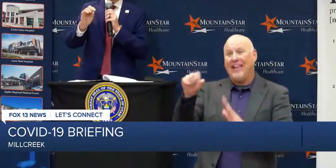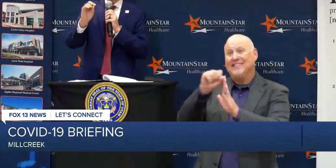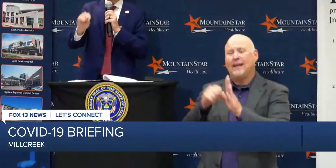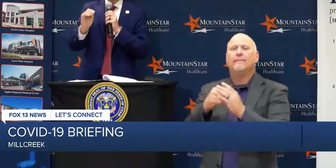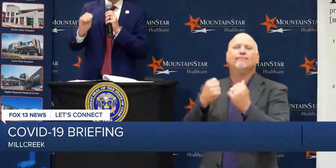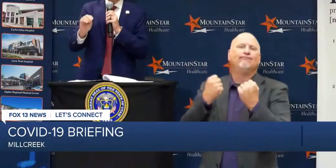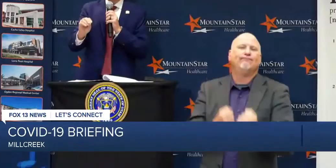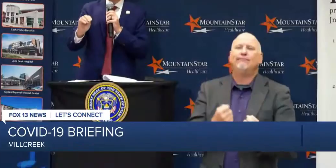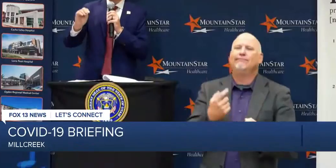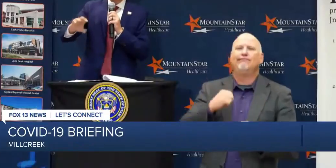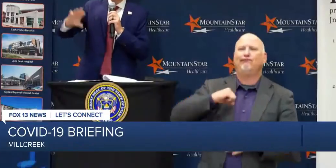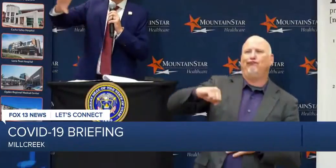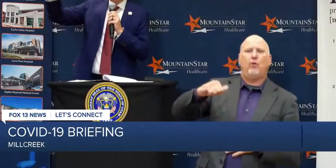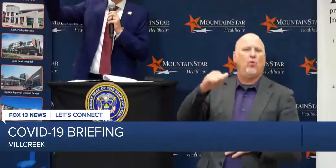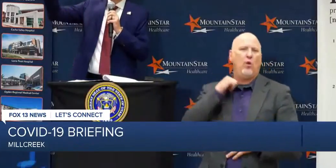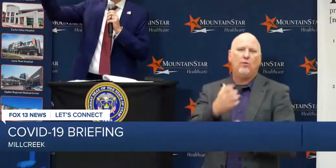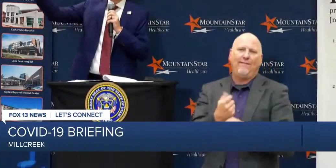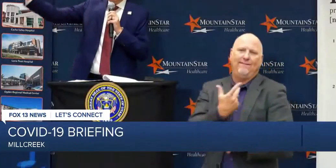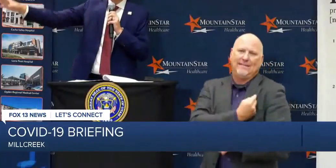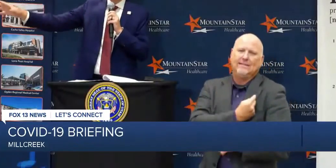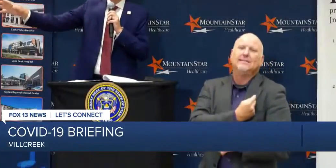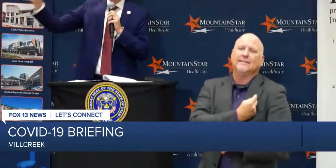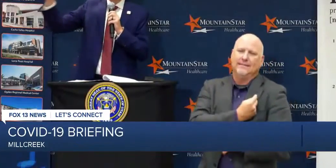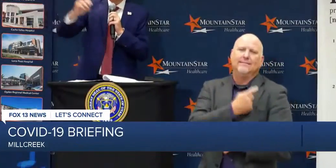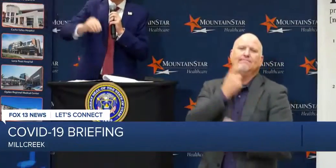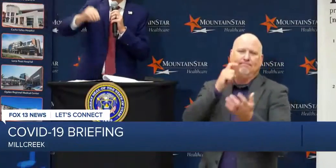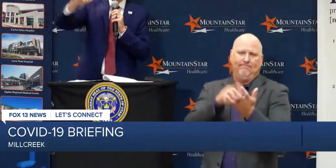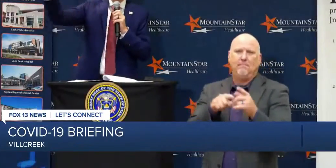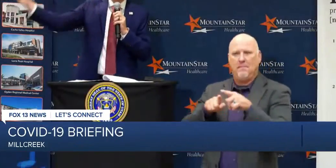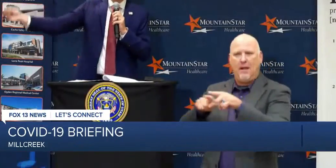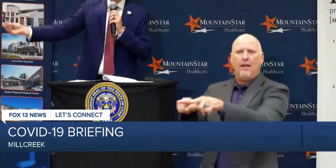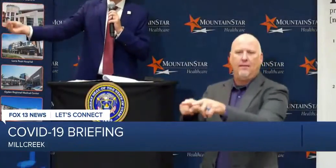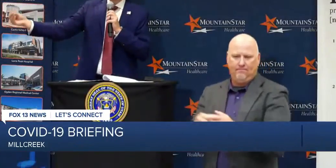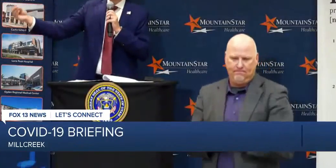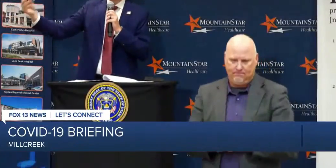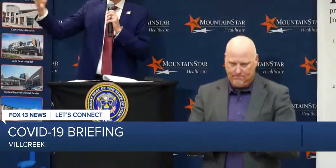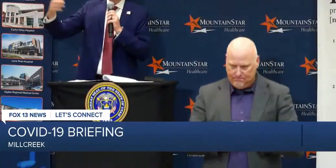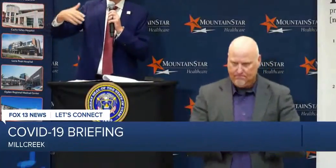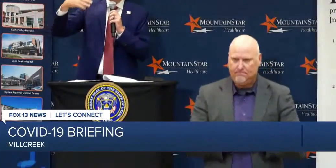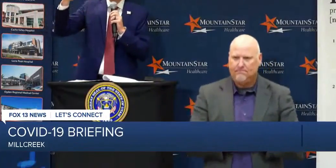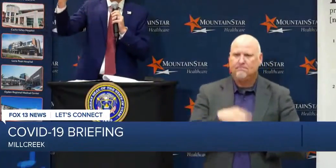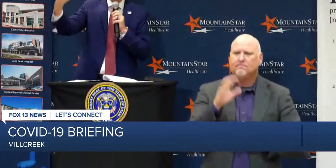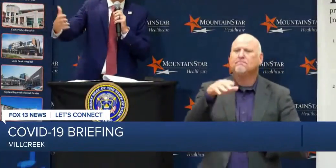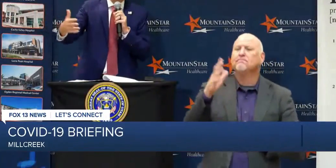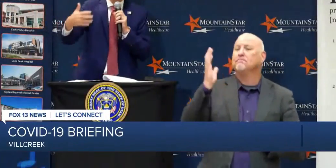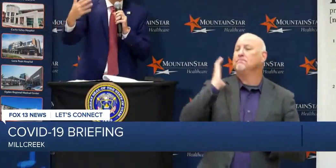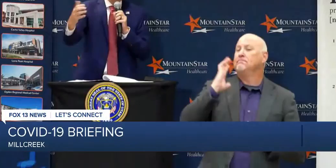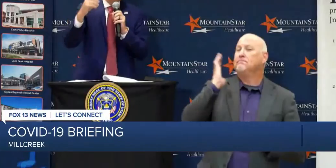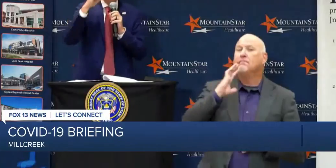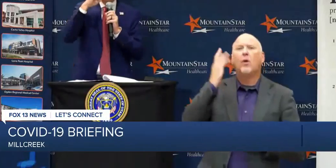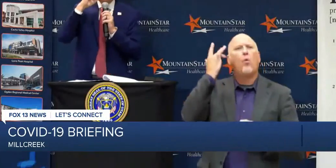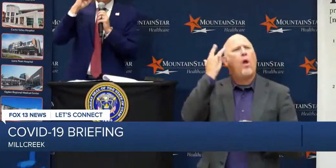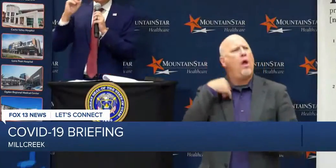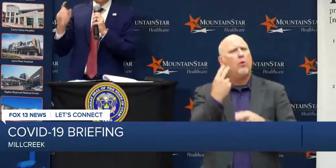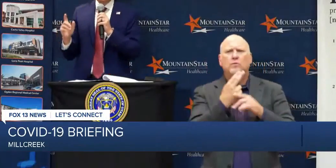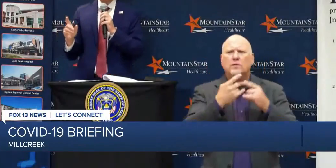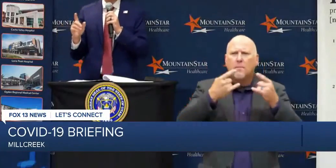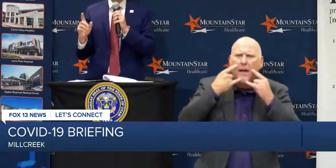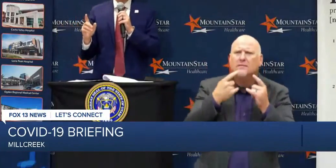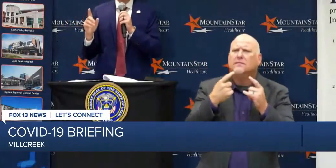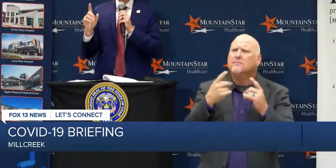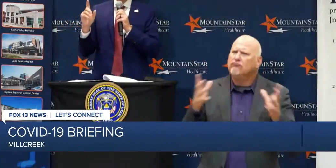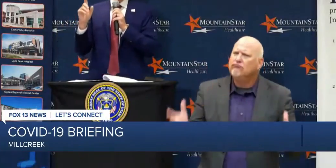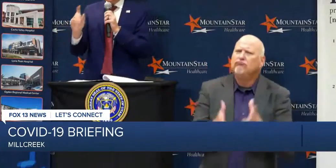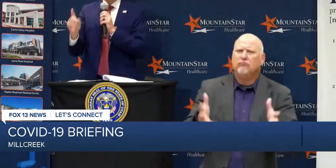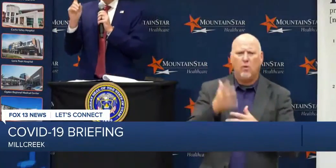kids safe from this virus was to protect adults, because kids would spread it to adults, and the death rate was so much higher with